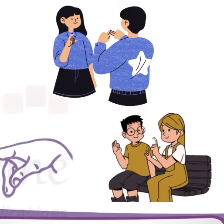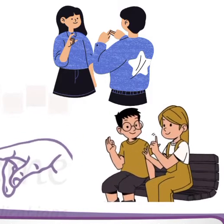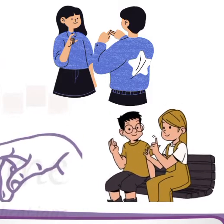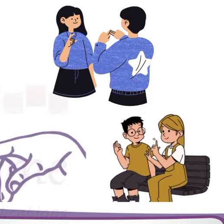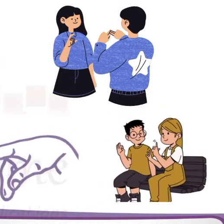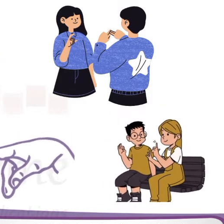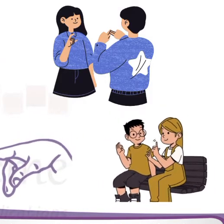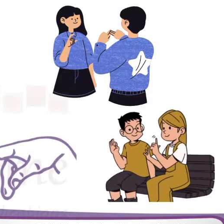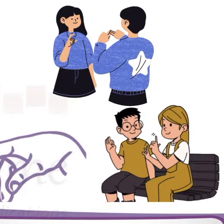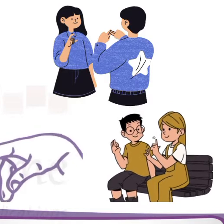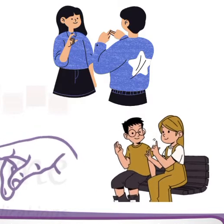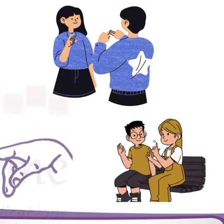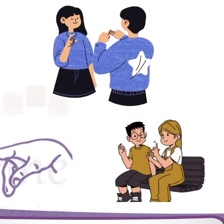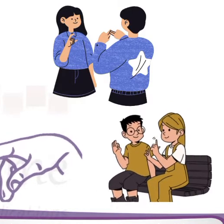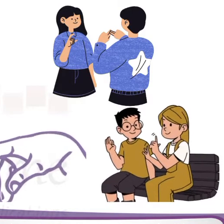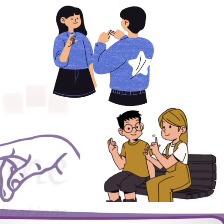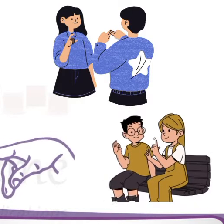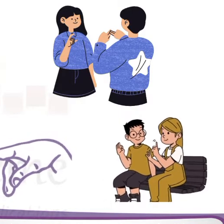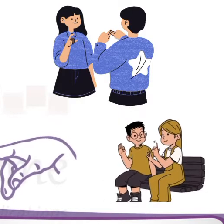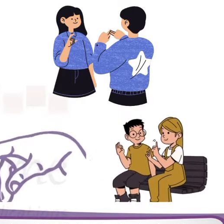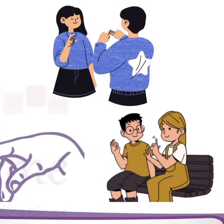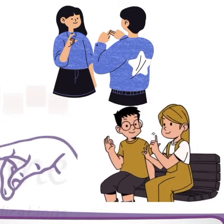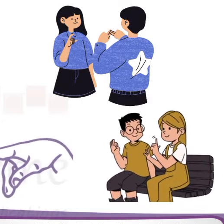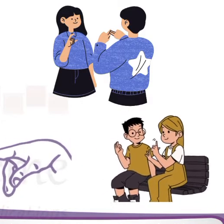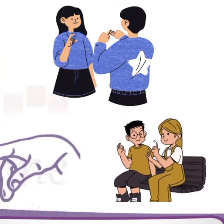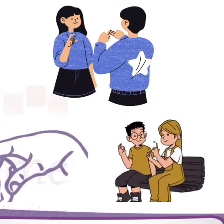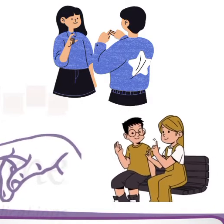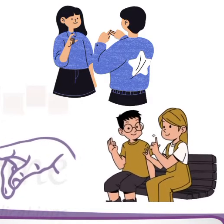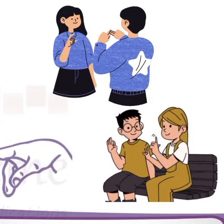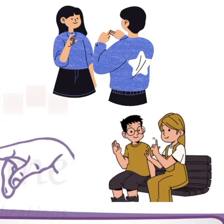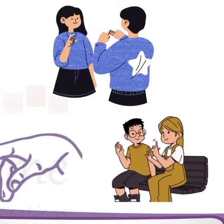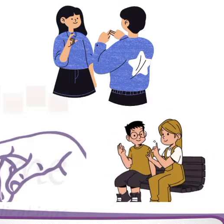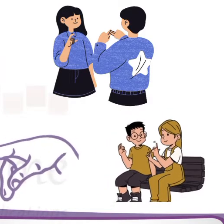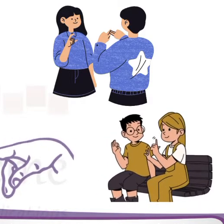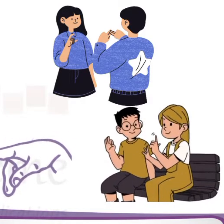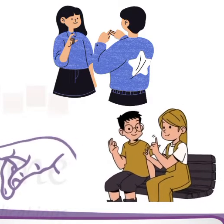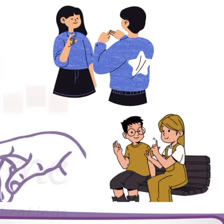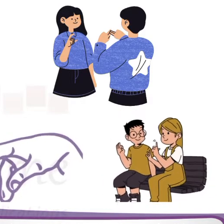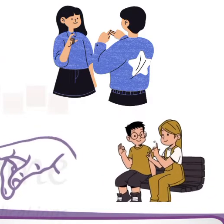fluid motion. This is a letter sign T that may take practice to both remember and do correctly.